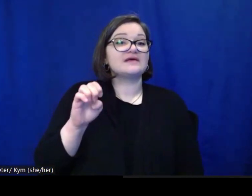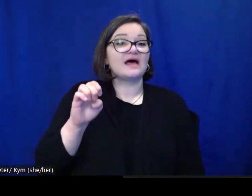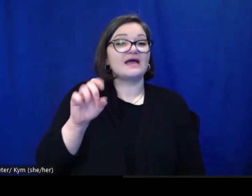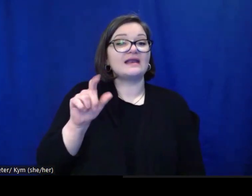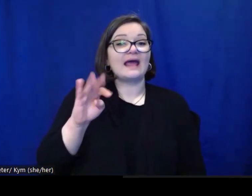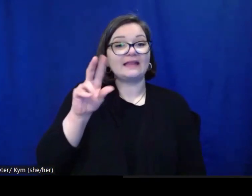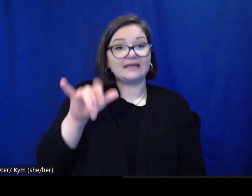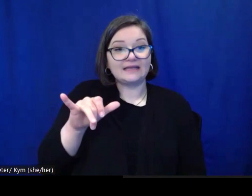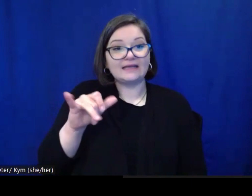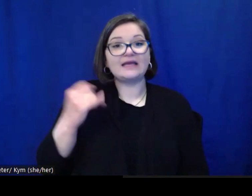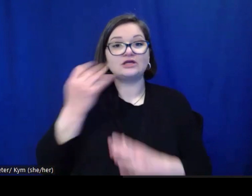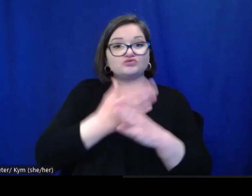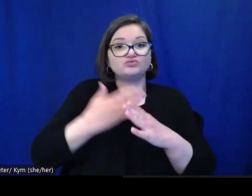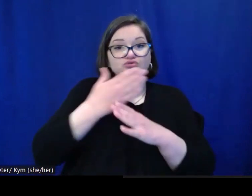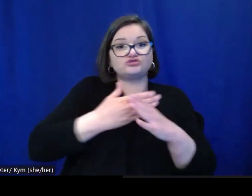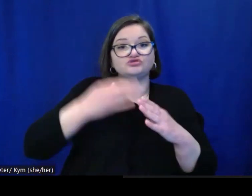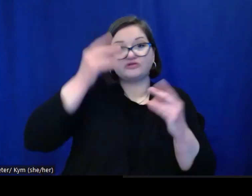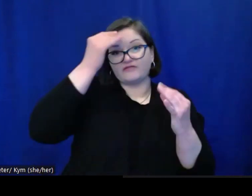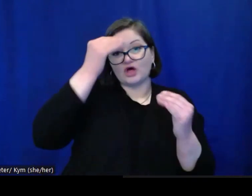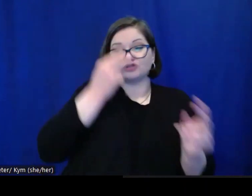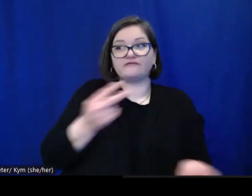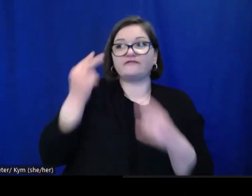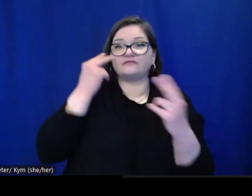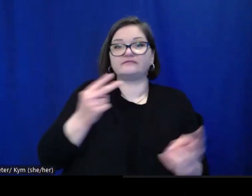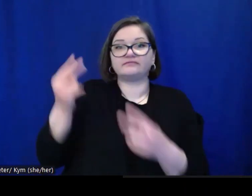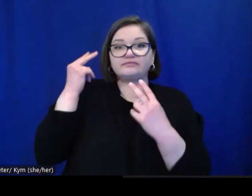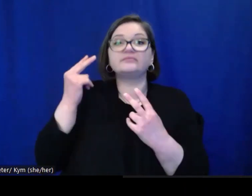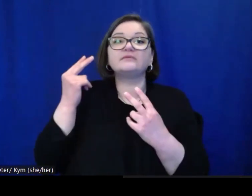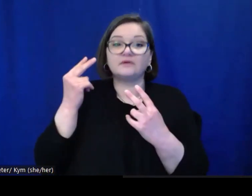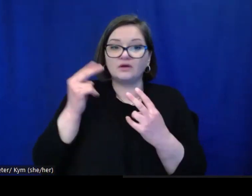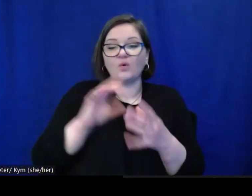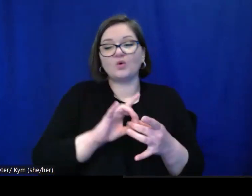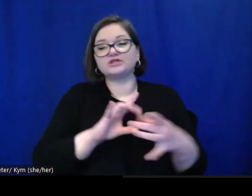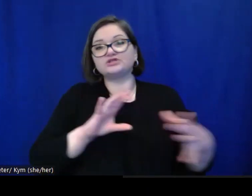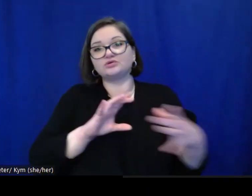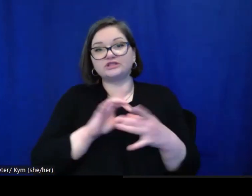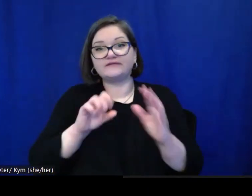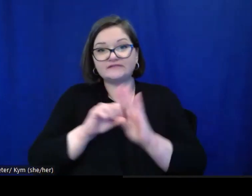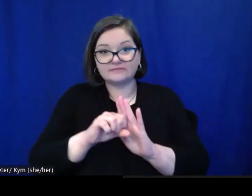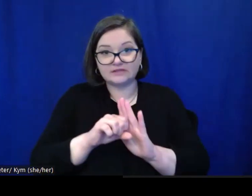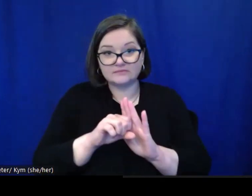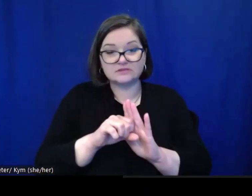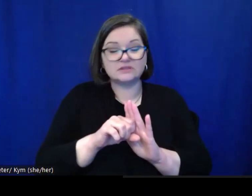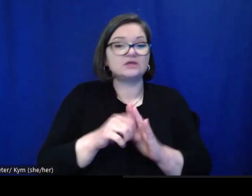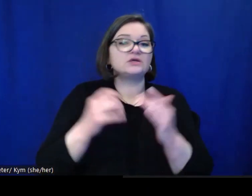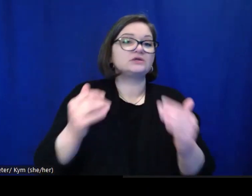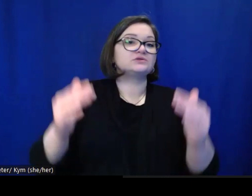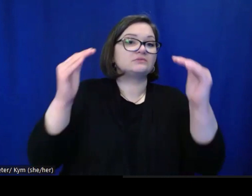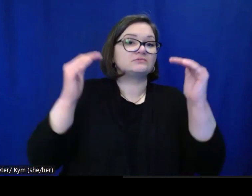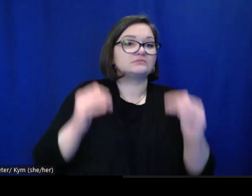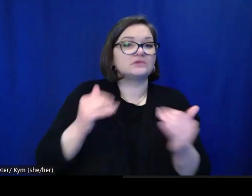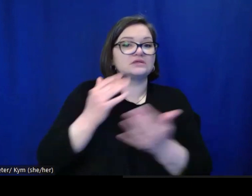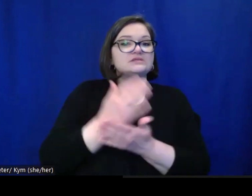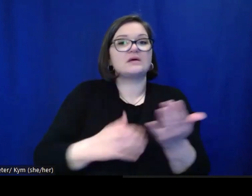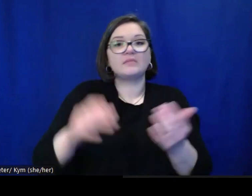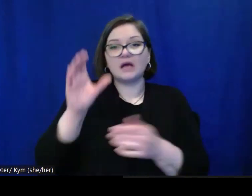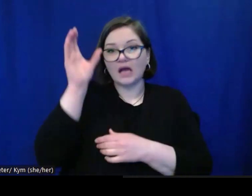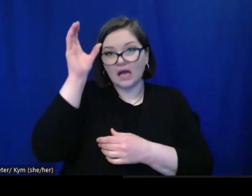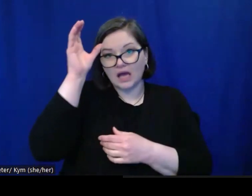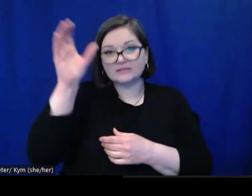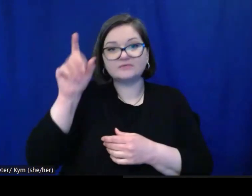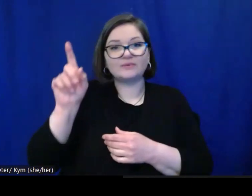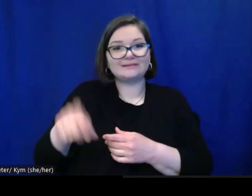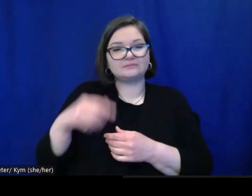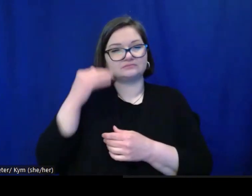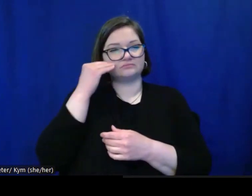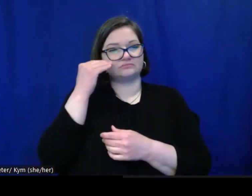thoughts, and flashbacks or dissociative symptoms. So here's a couple concepts that we need to sort of really be familiar when we